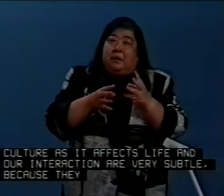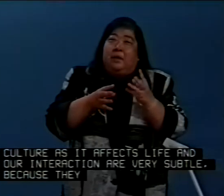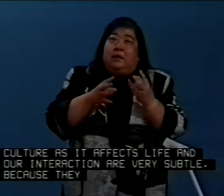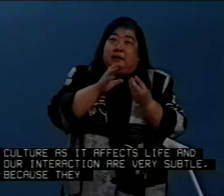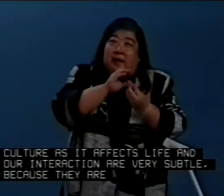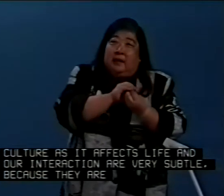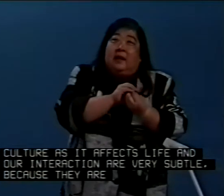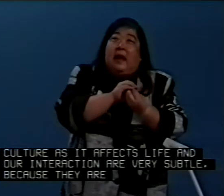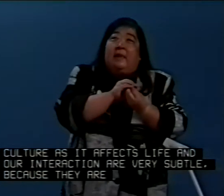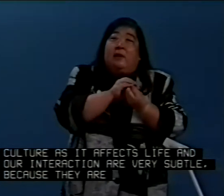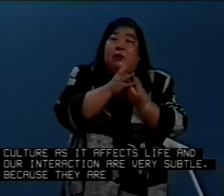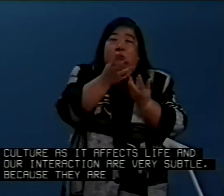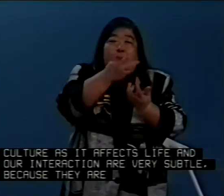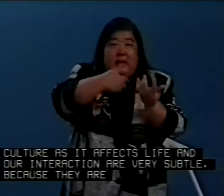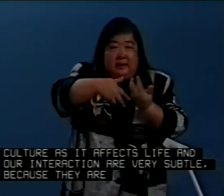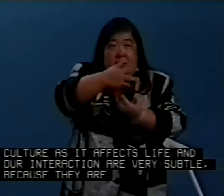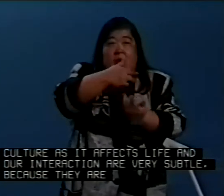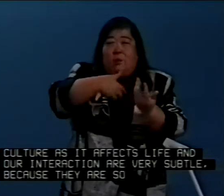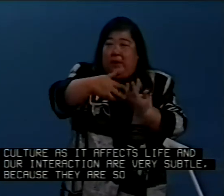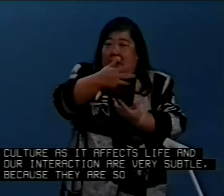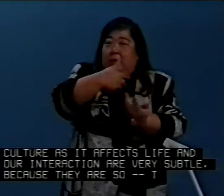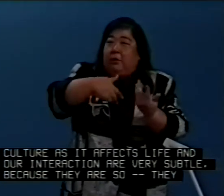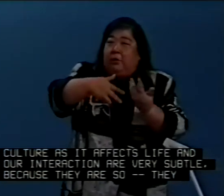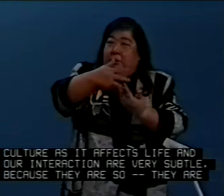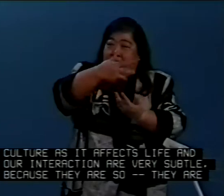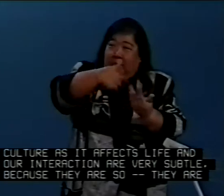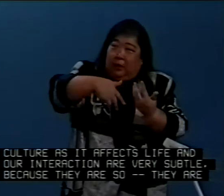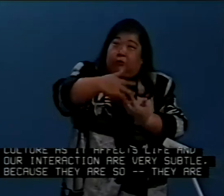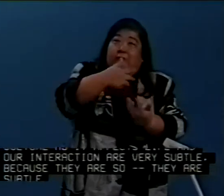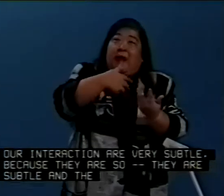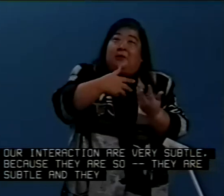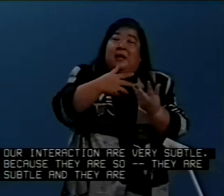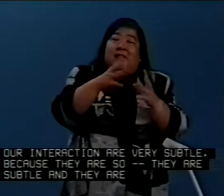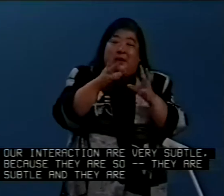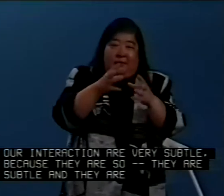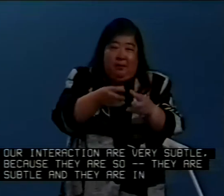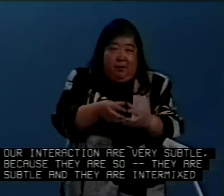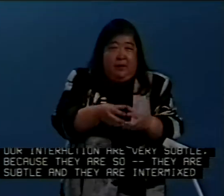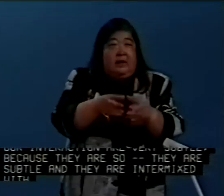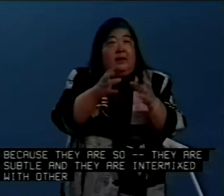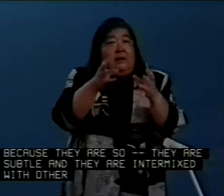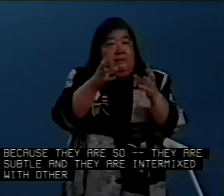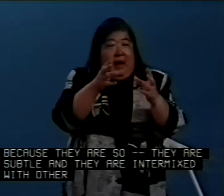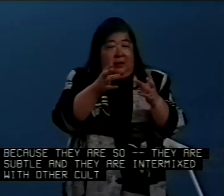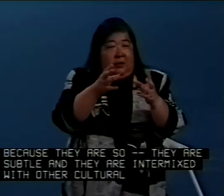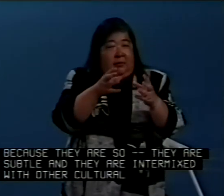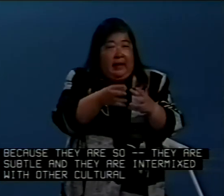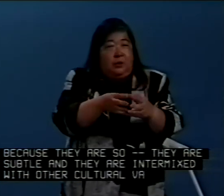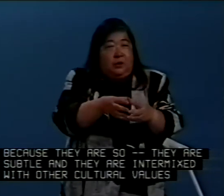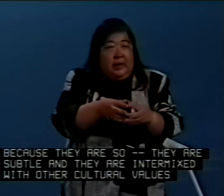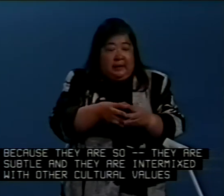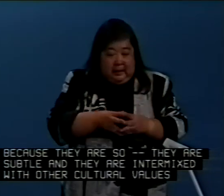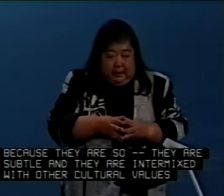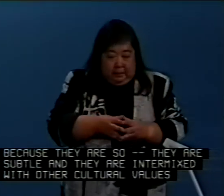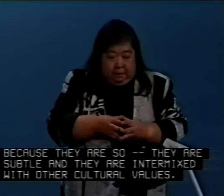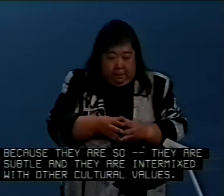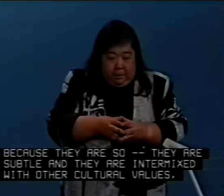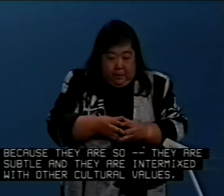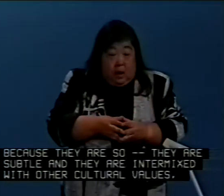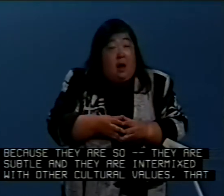they're subtle and they're intermixed with other cultural values out of the deaf community, values of language and ASL. I